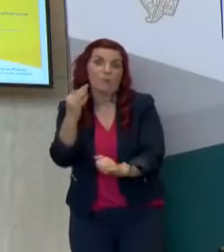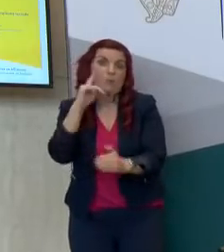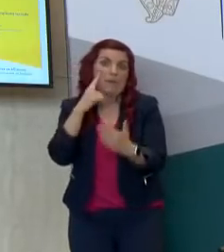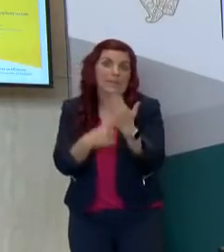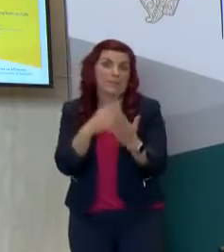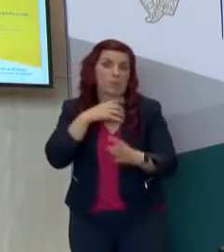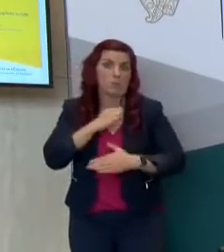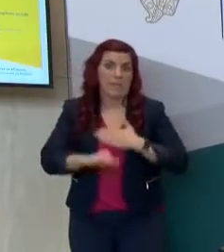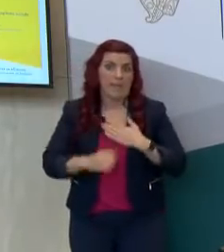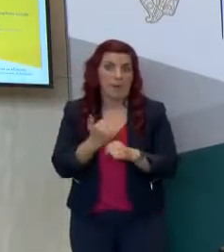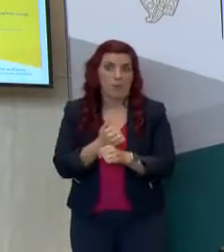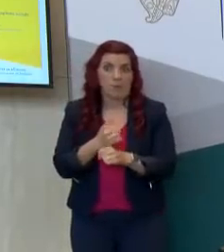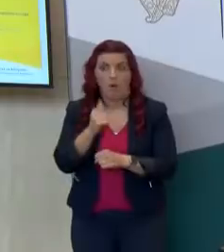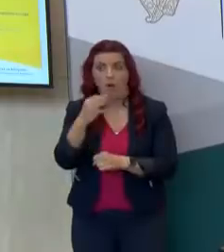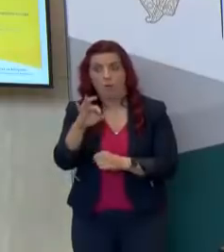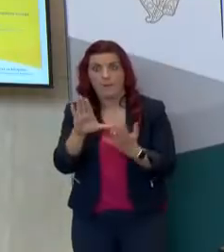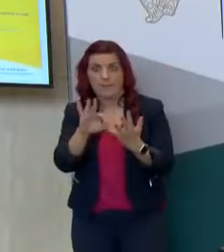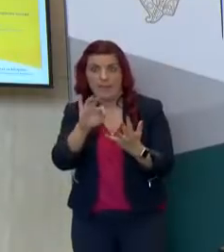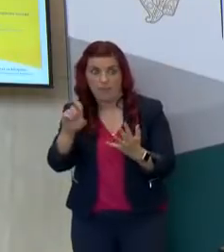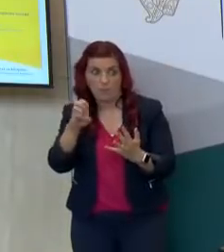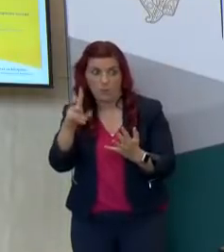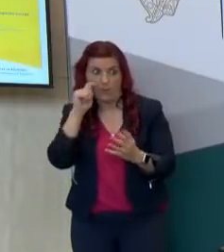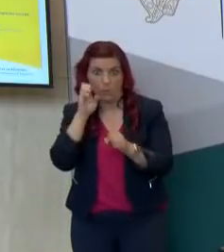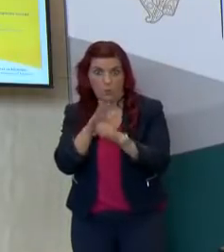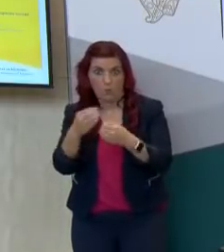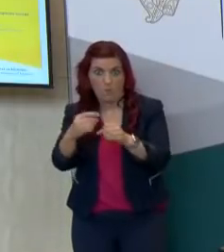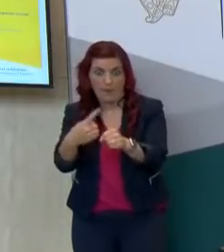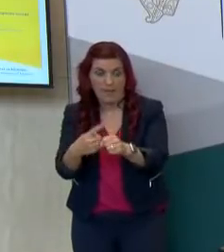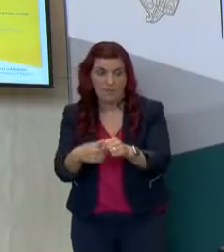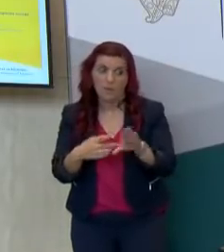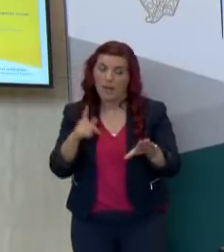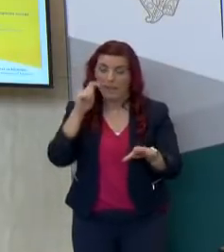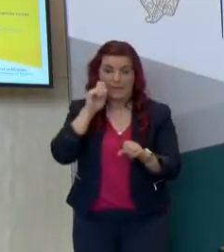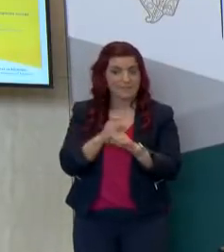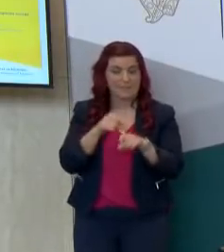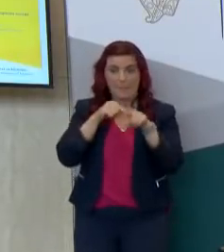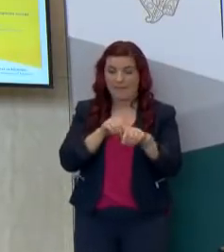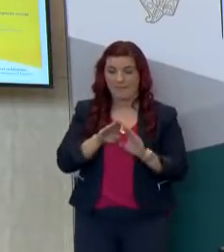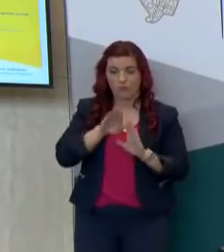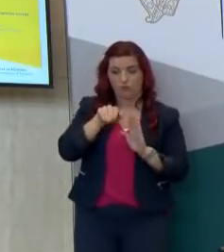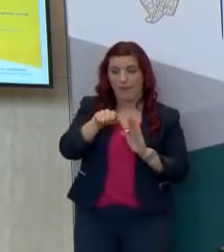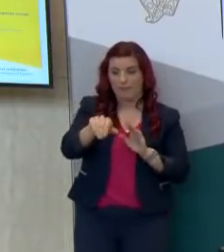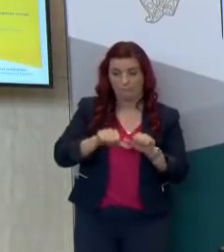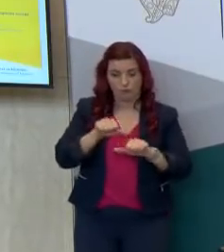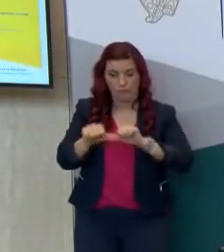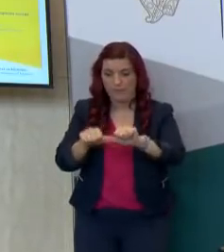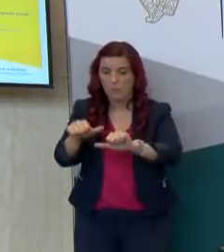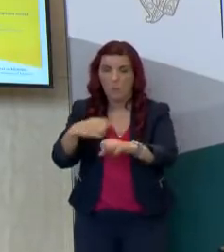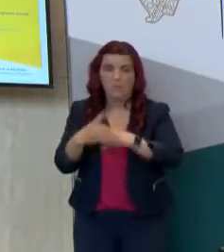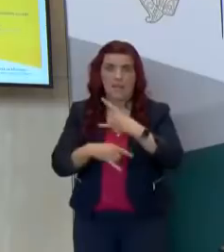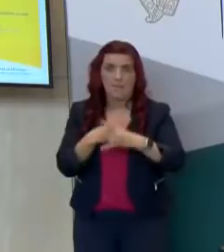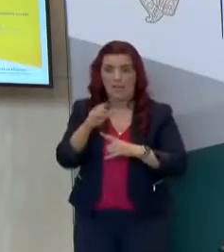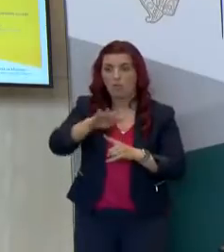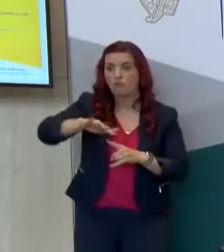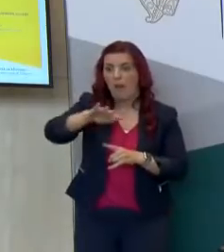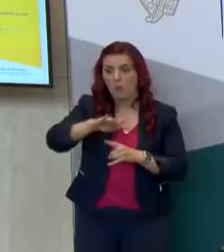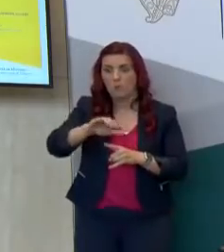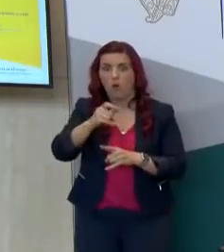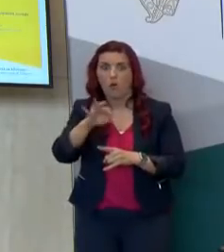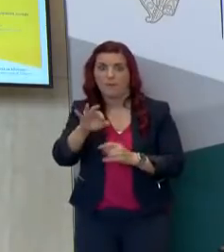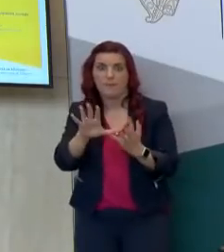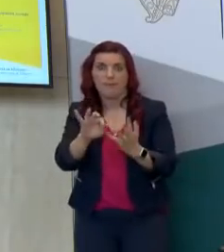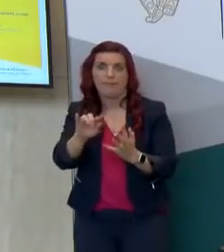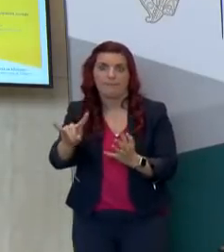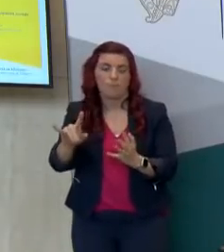trends? So I think we'll have to look at the trends in the round at that time. It is